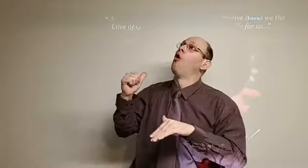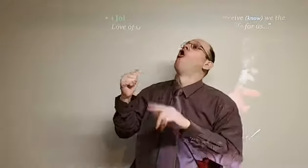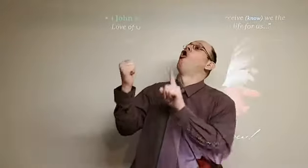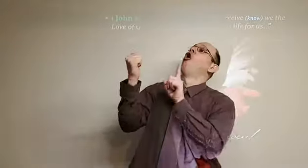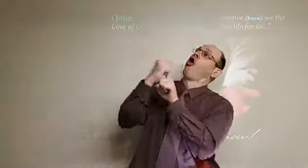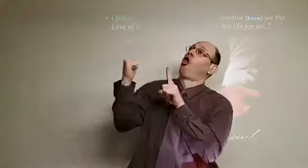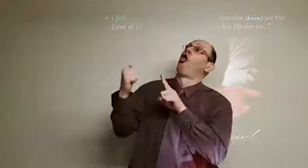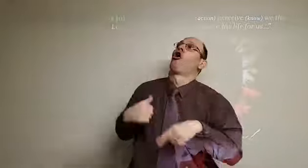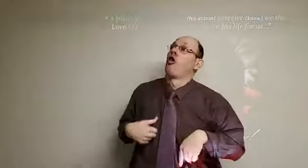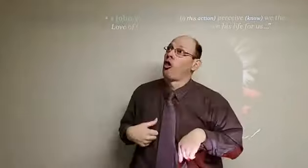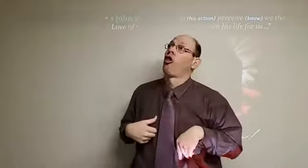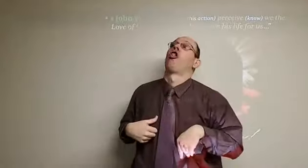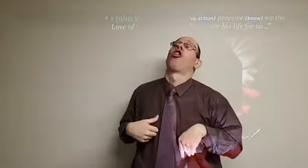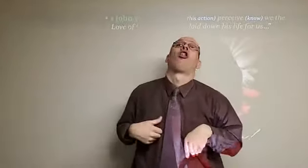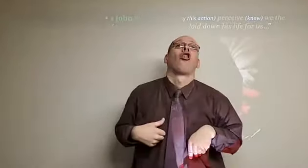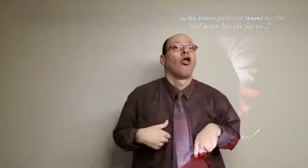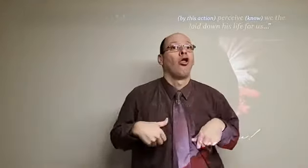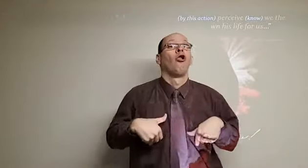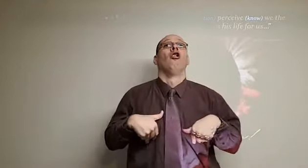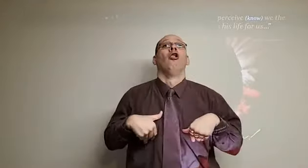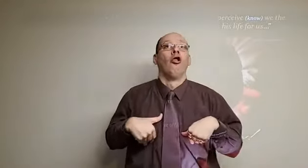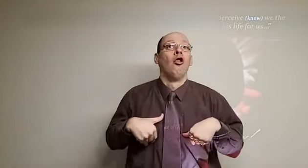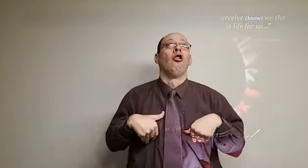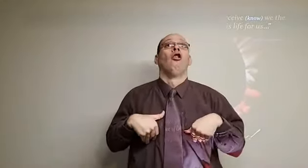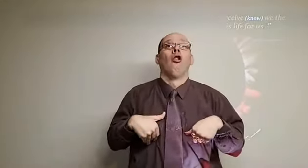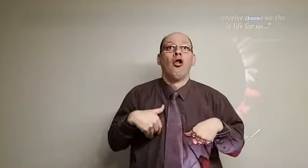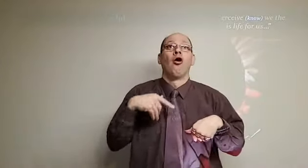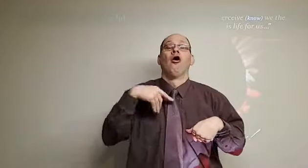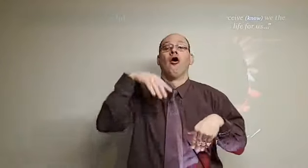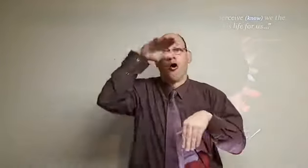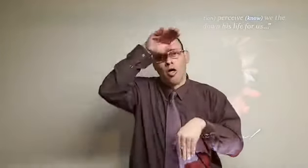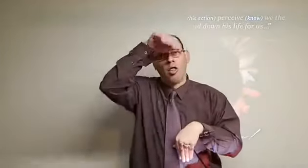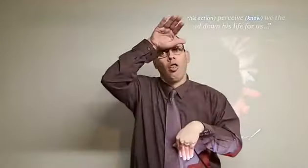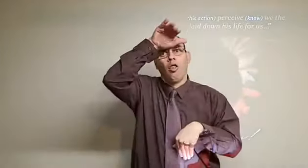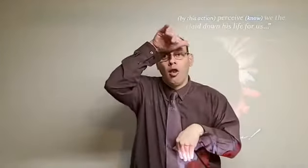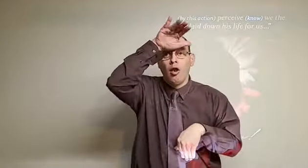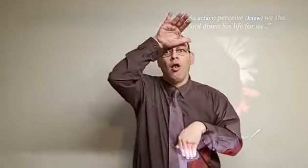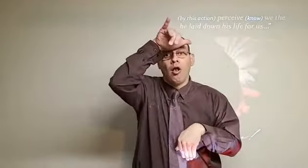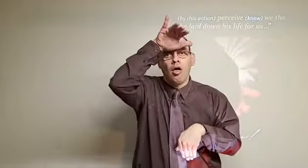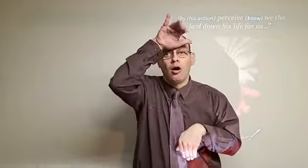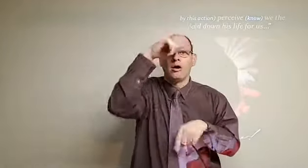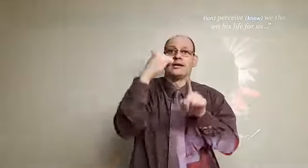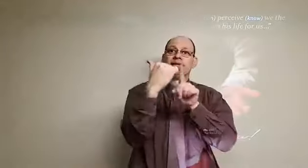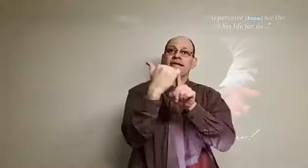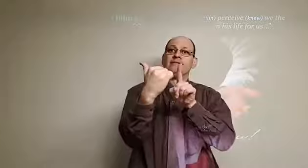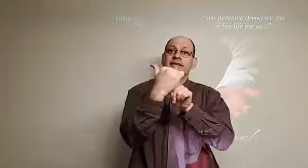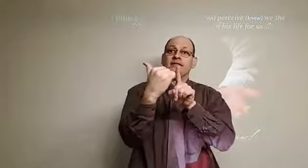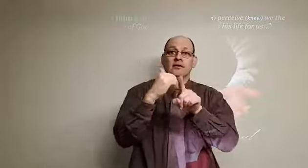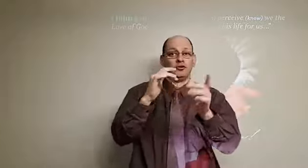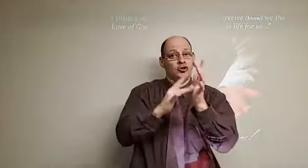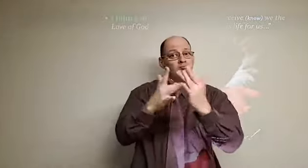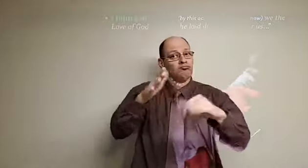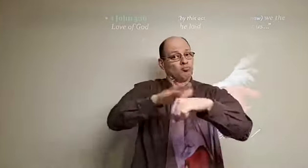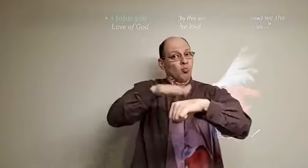and we would follow how we were taught I followed how I was taught and I would just play along and I